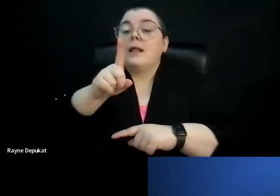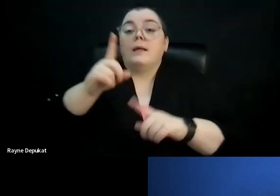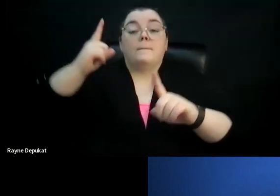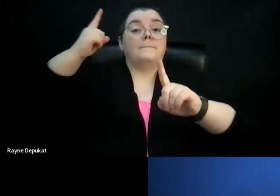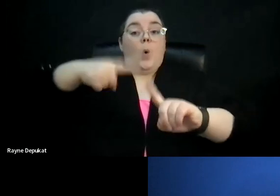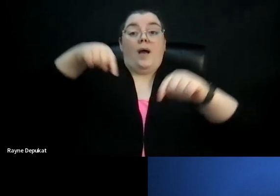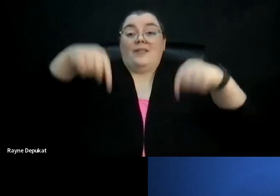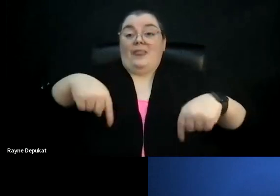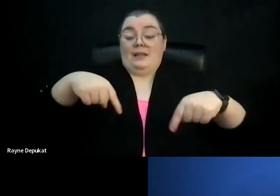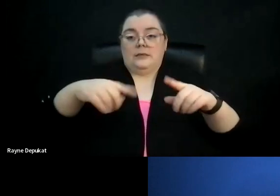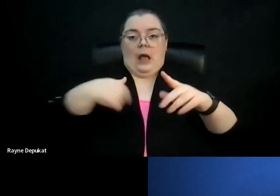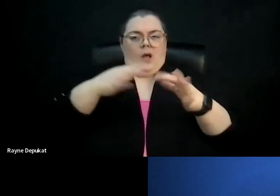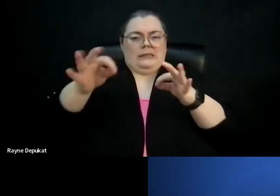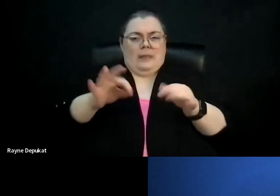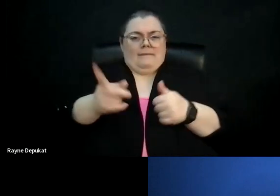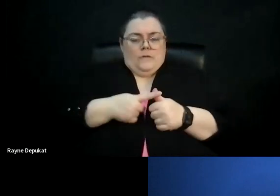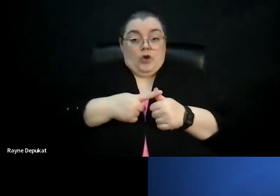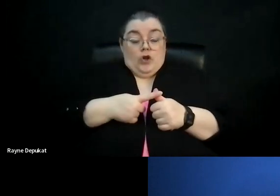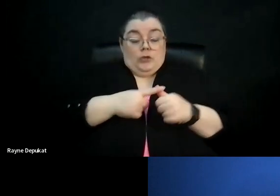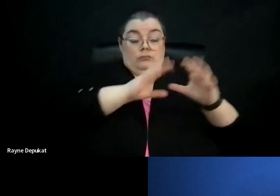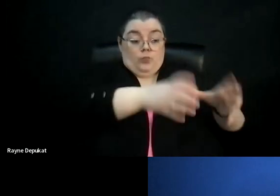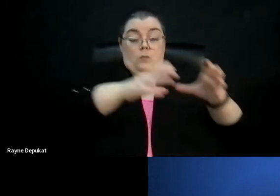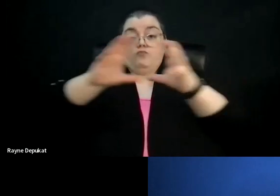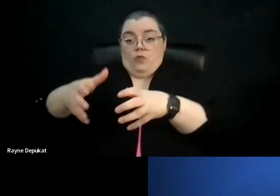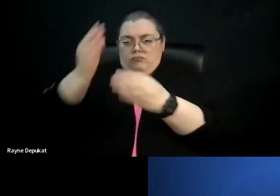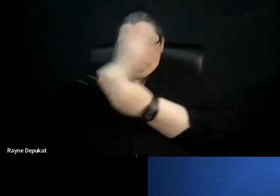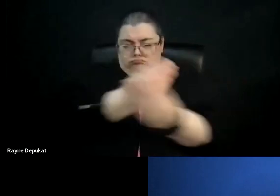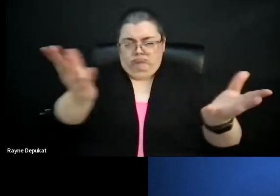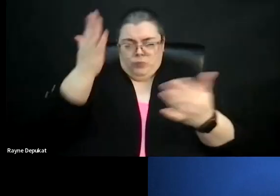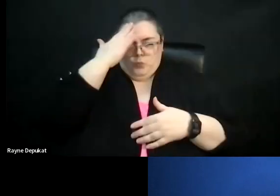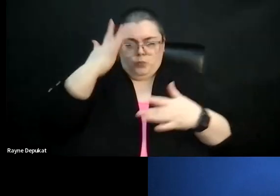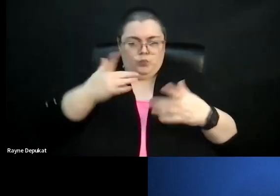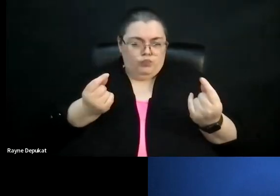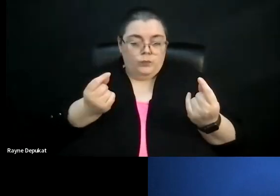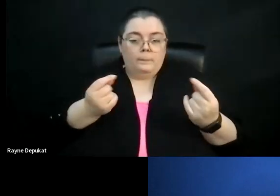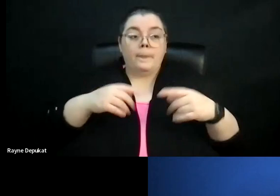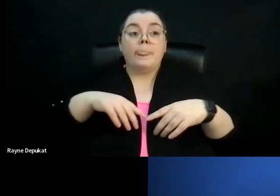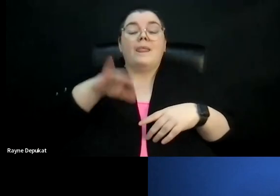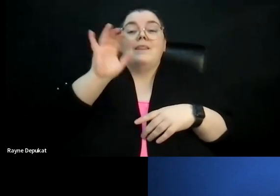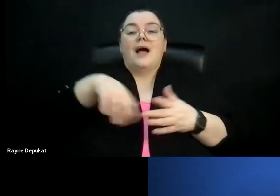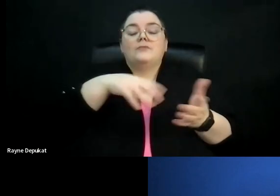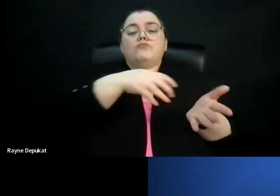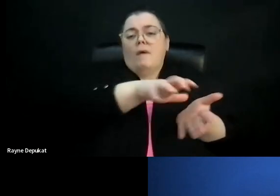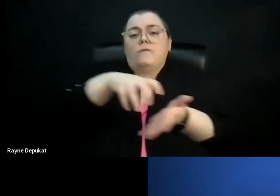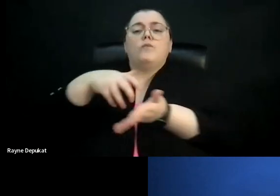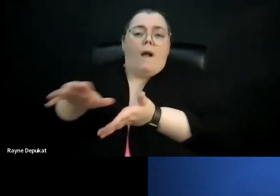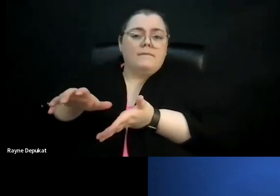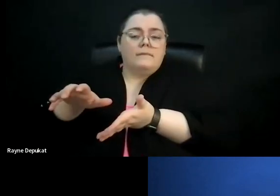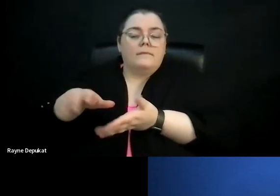That's my goal, is that the point of this is just to explain what we've done first, the setup of it, and let you know what we were up to. And